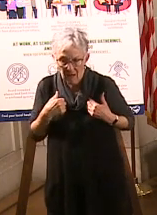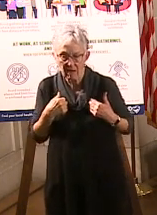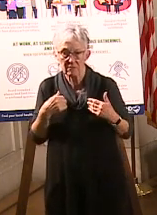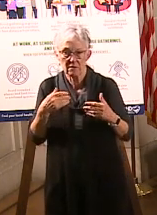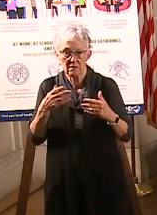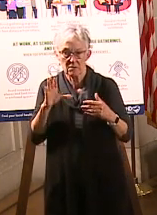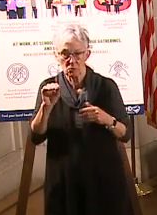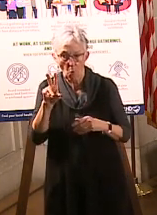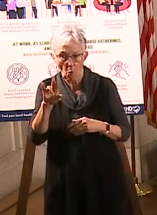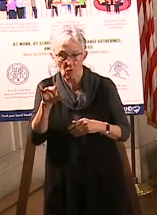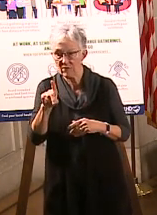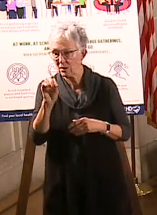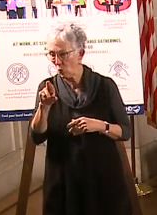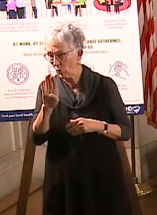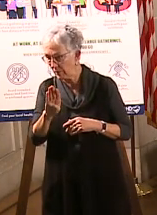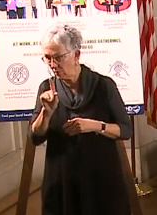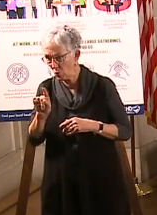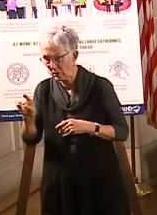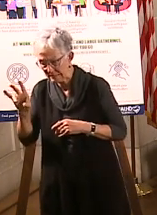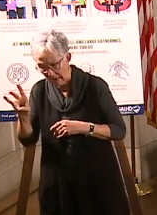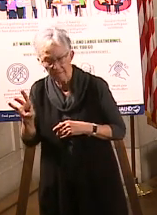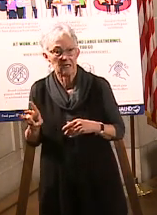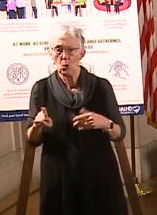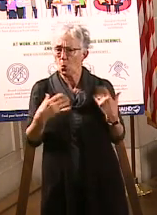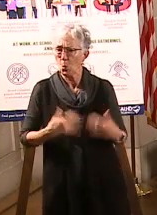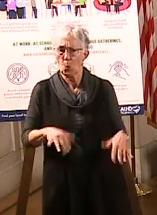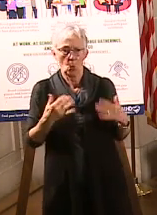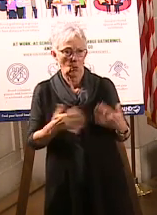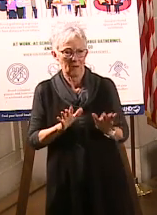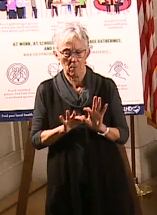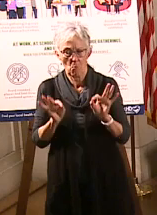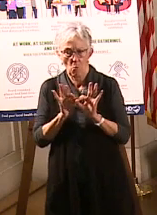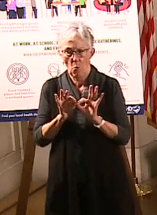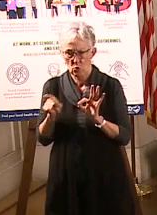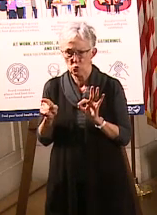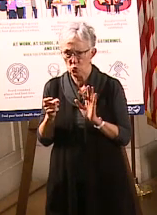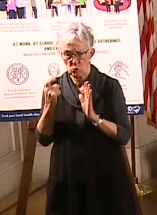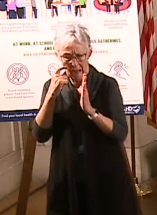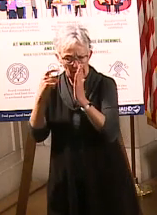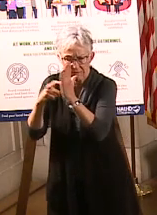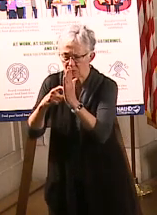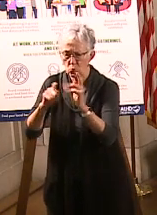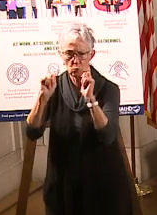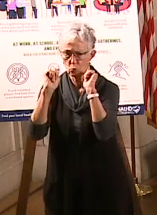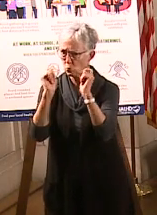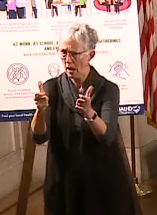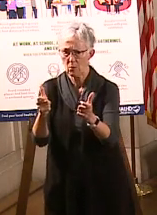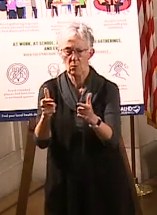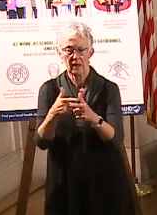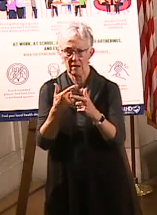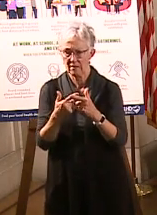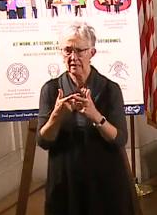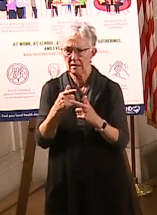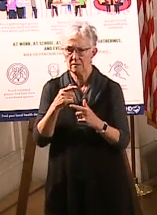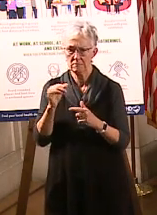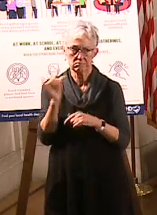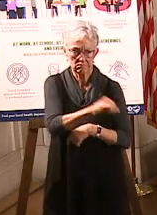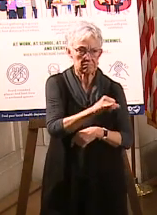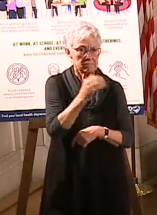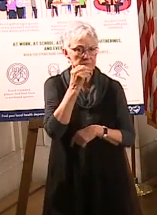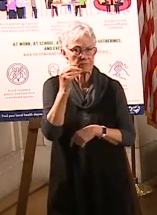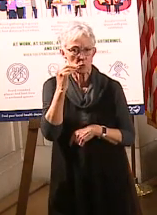or it's just if you're going to be traveling, if you're going to go be seeing family. Those are all great opportunities to be able to go get tested and make sure you don't have the